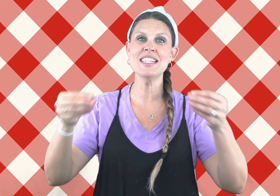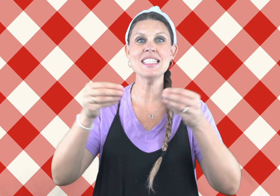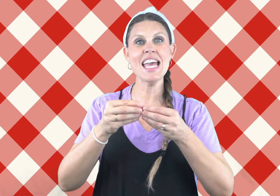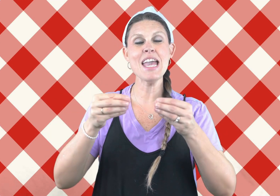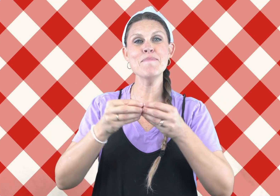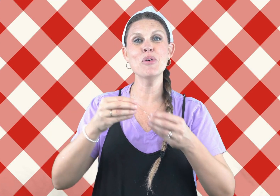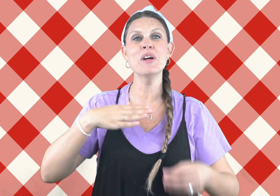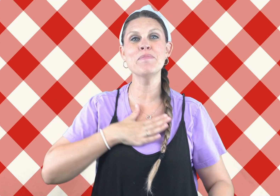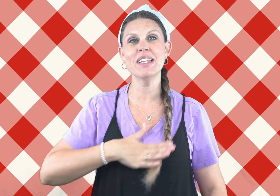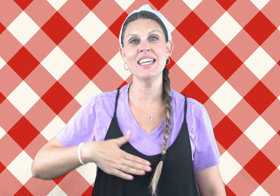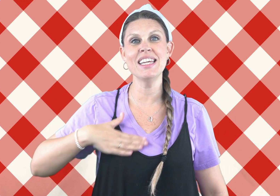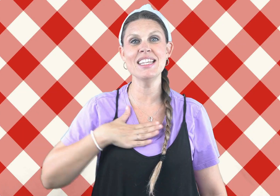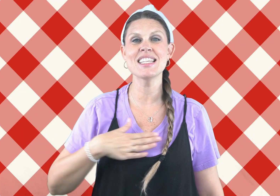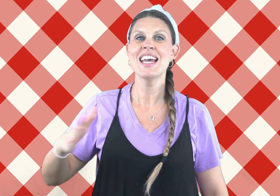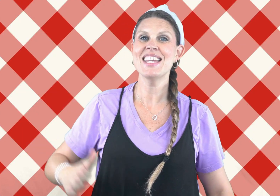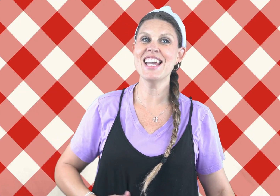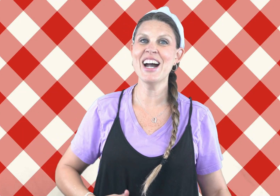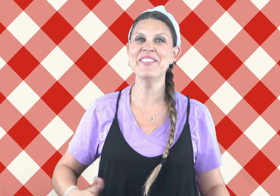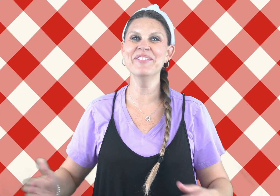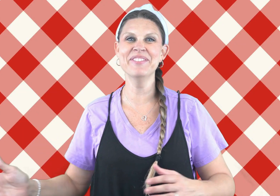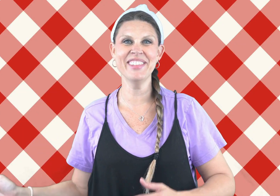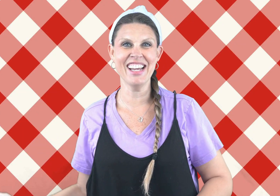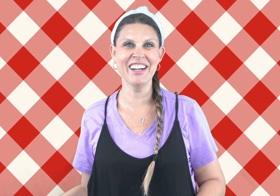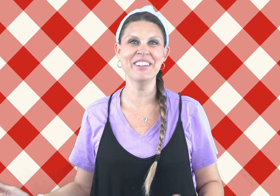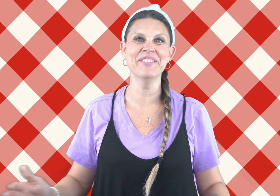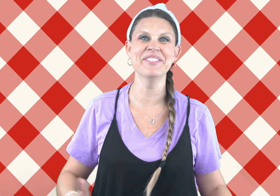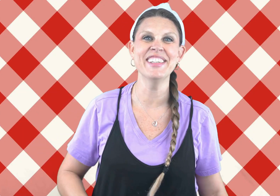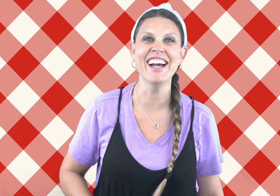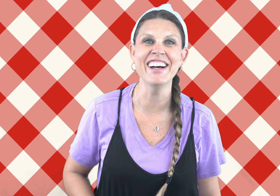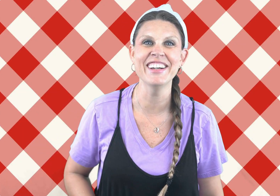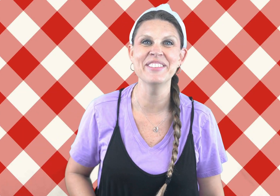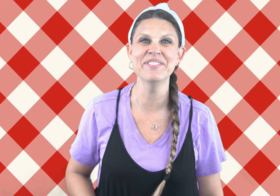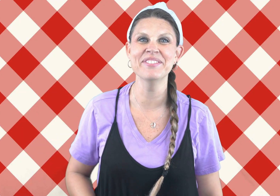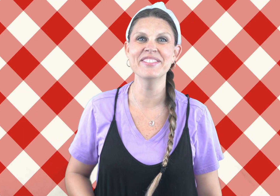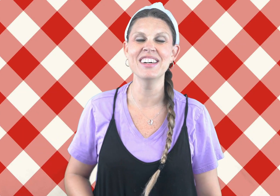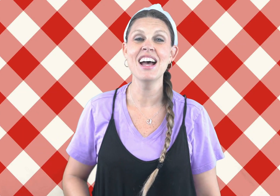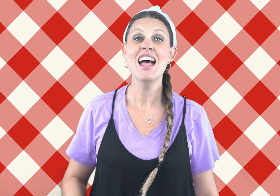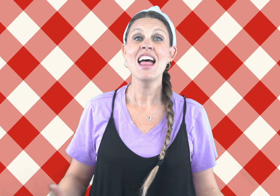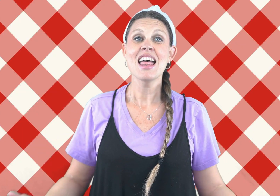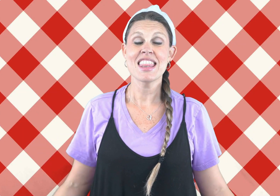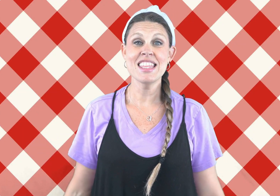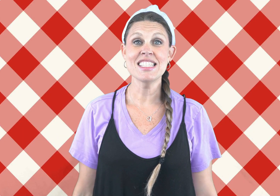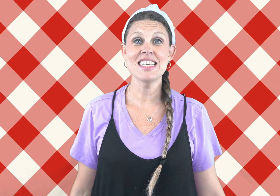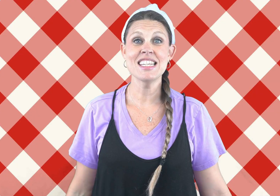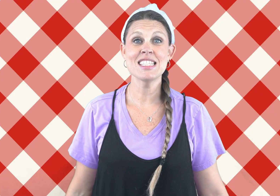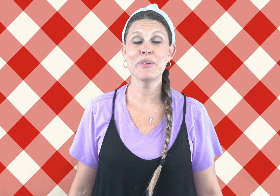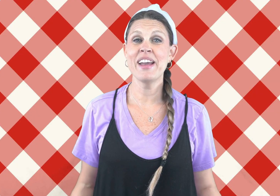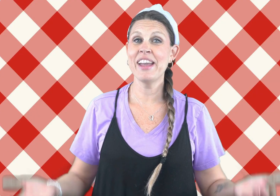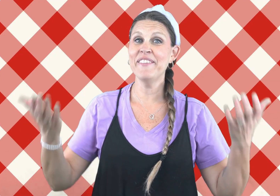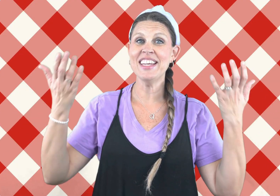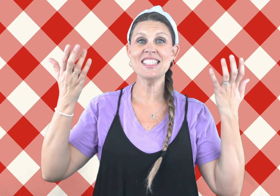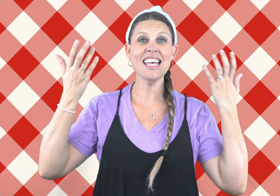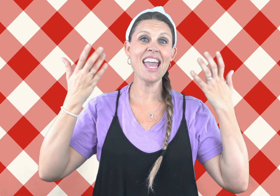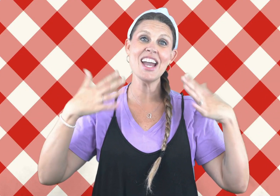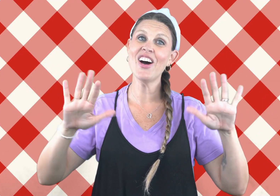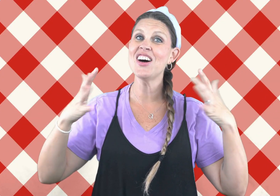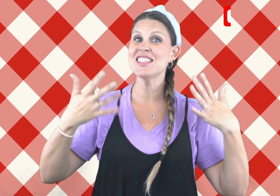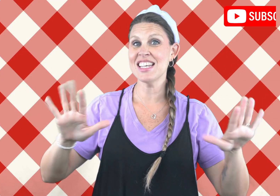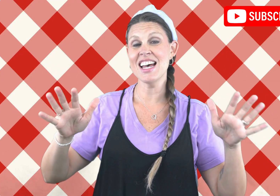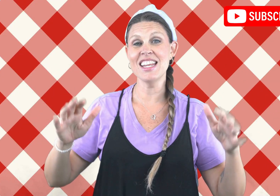we say more please, yum, yum, yum. This is the way we say all